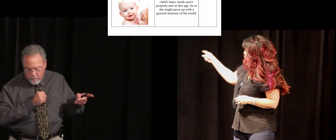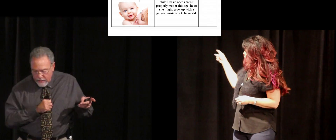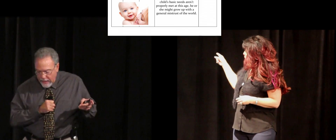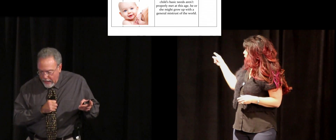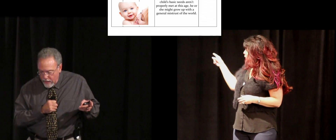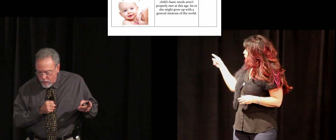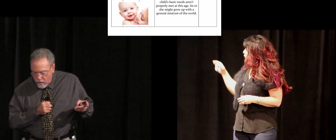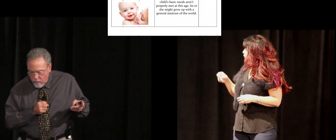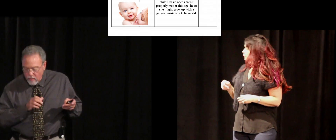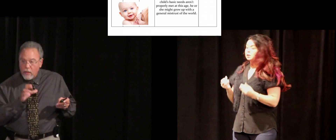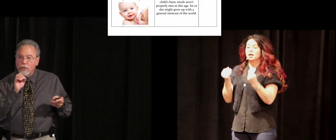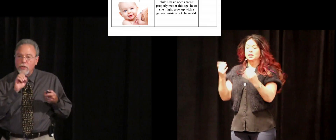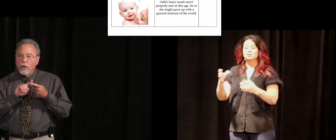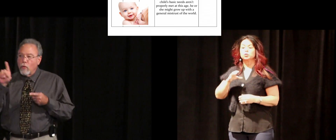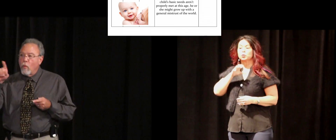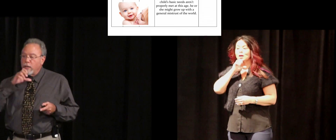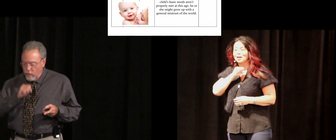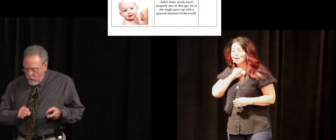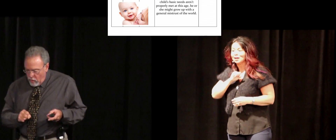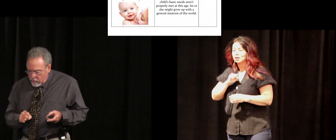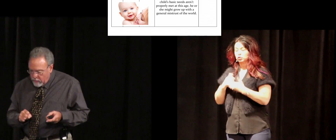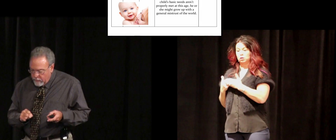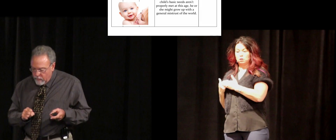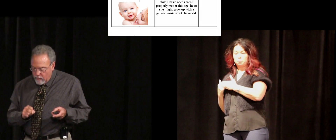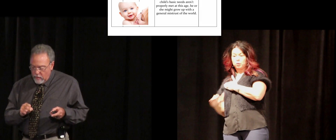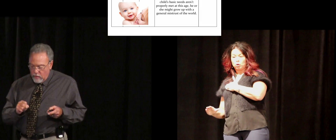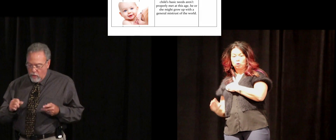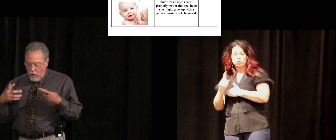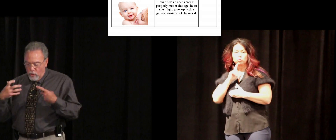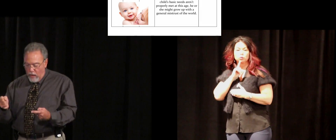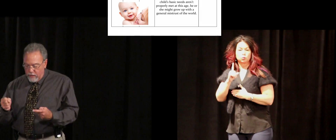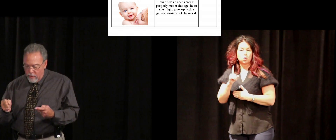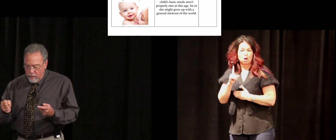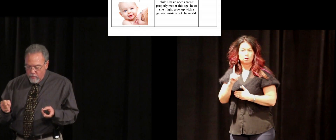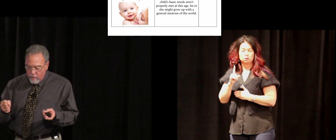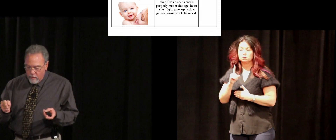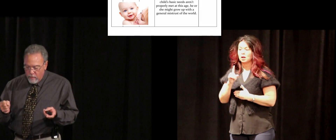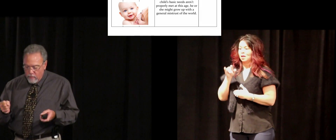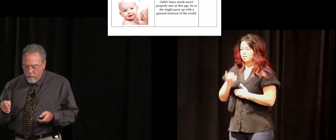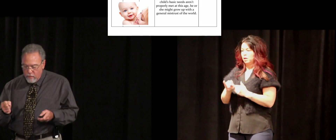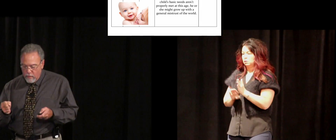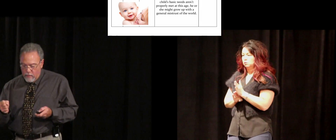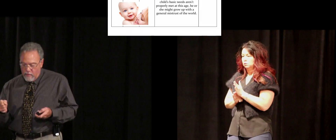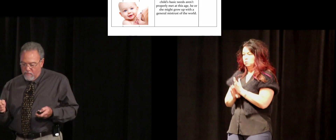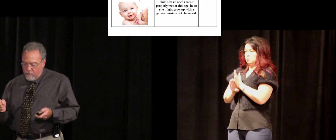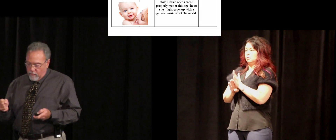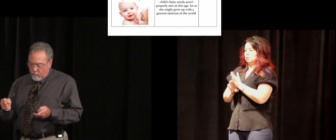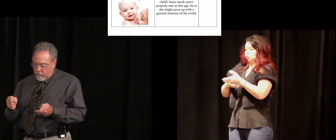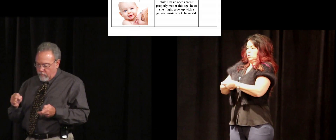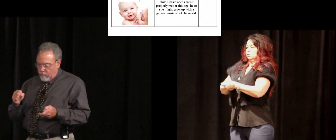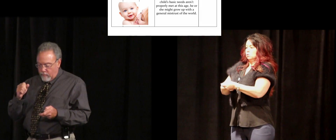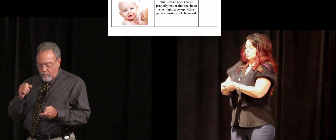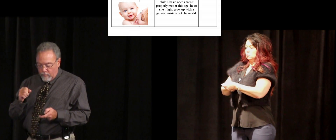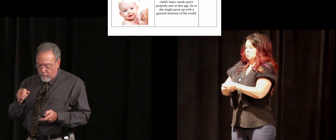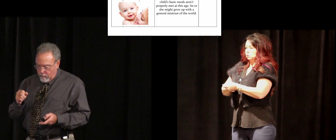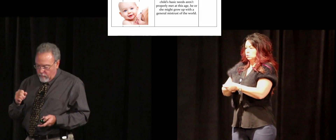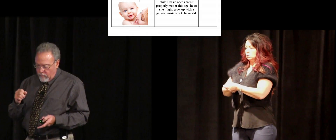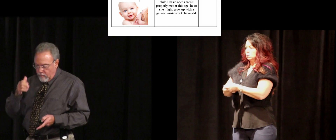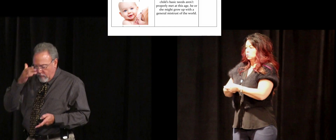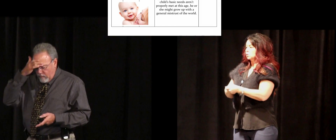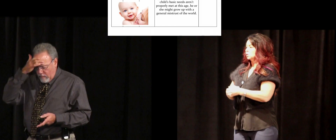hand. Oh, wow, it's great, great. And would you say that the range of